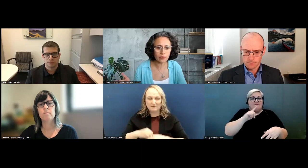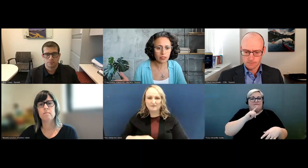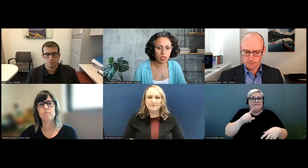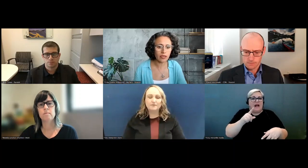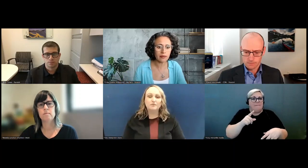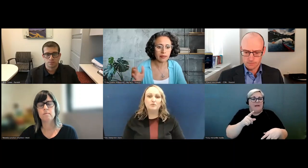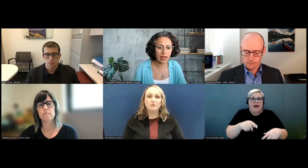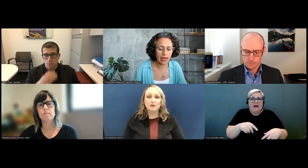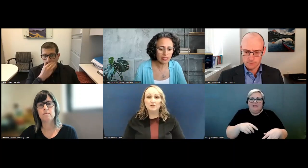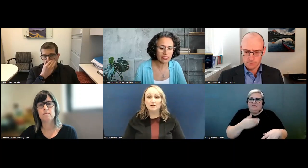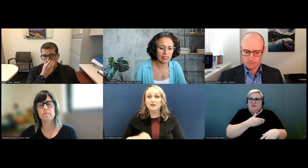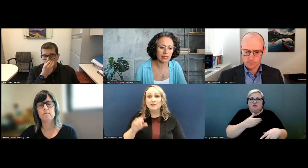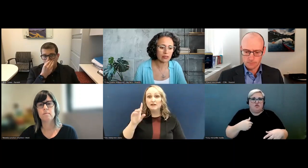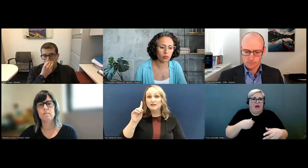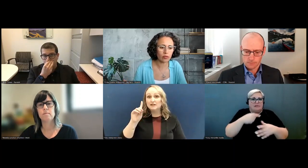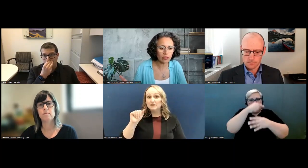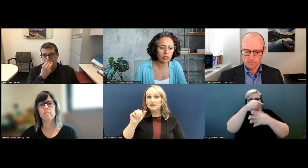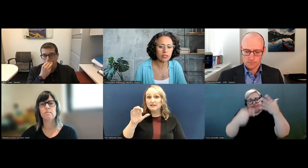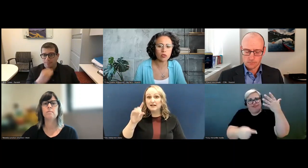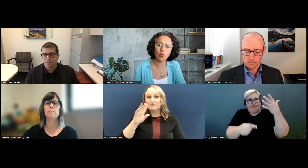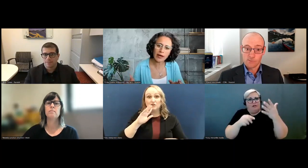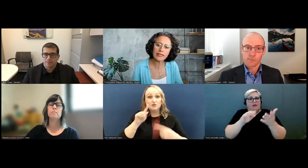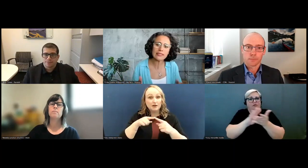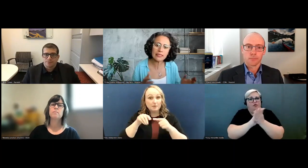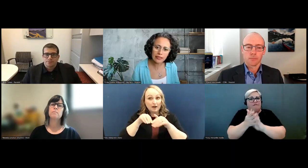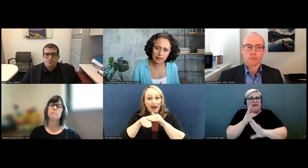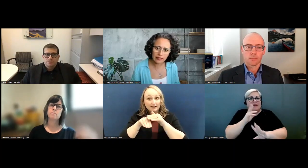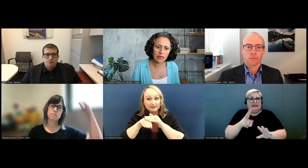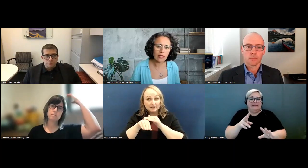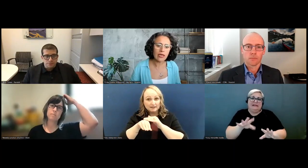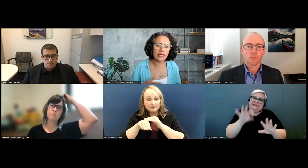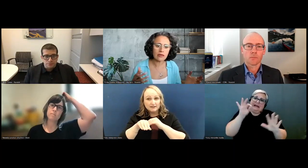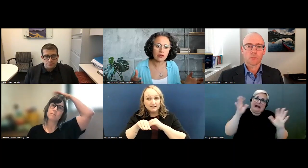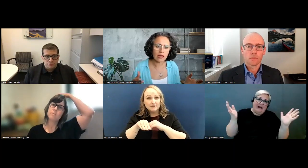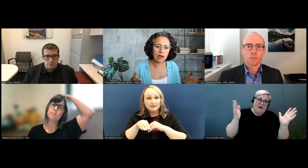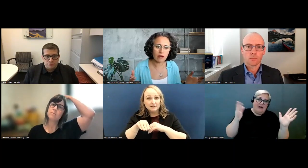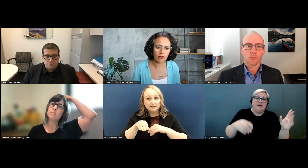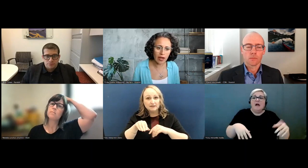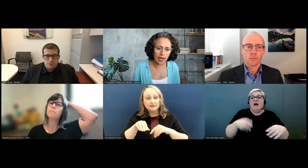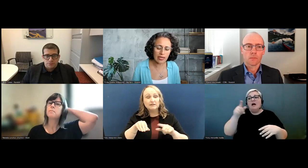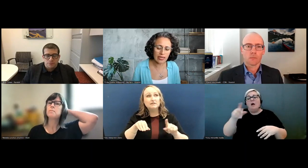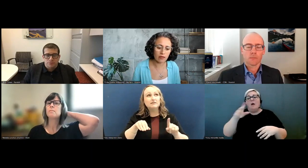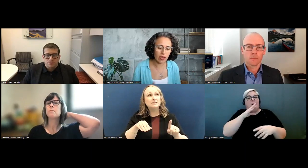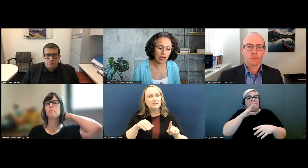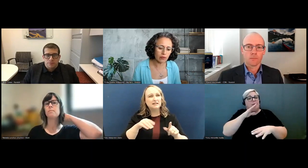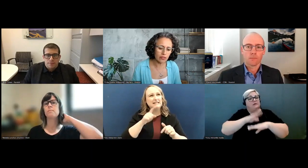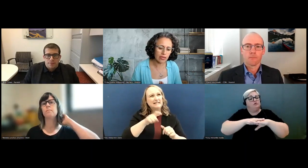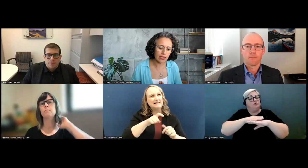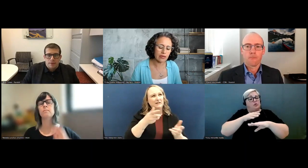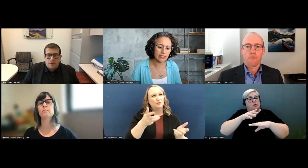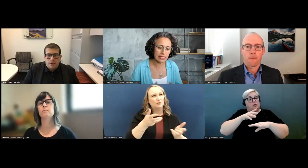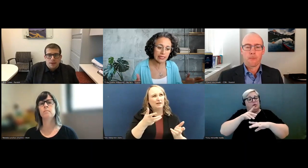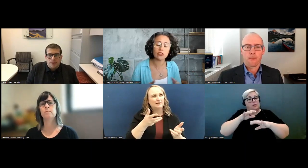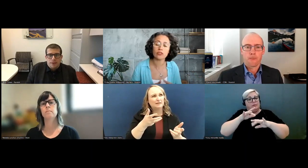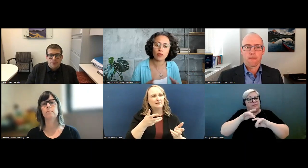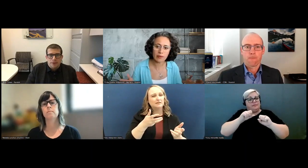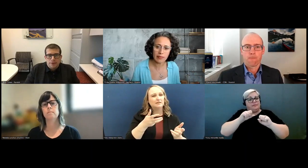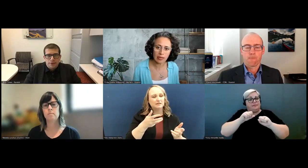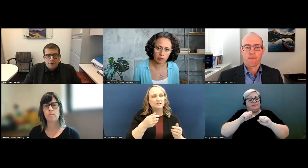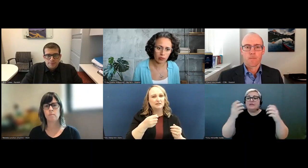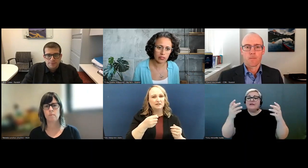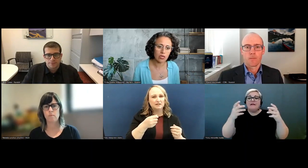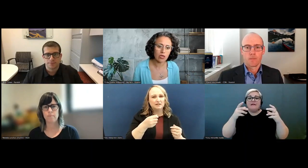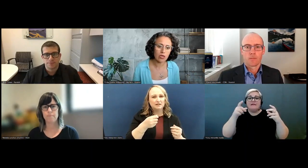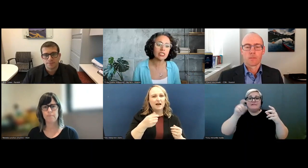When David was talking about access, and when we look into what is needed I would see it into